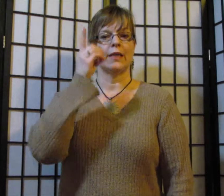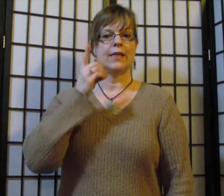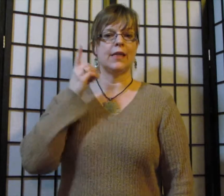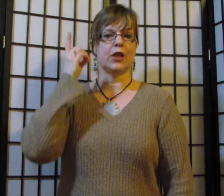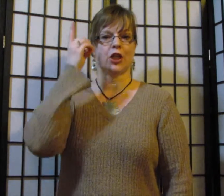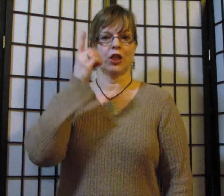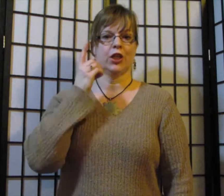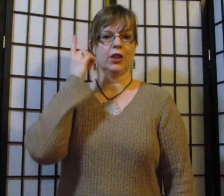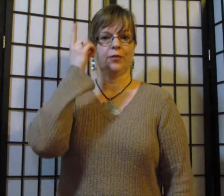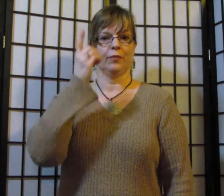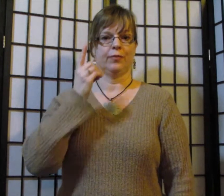Dinner.